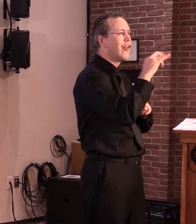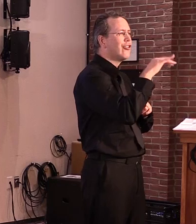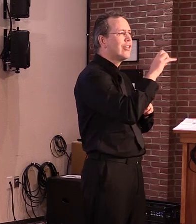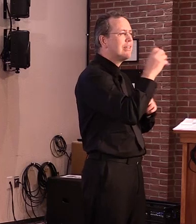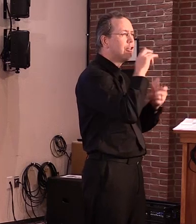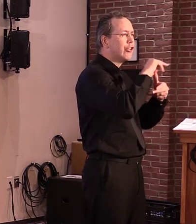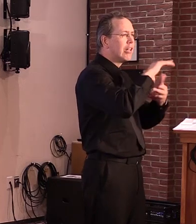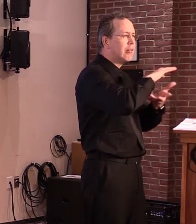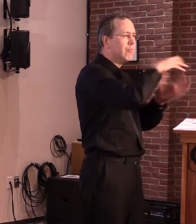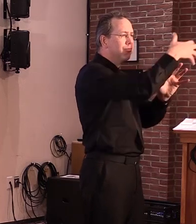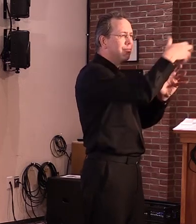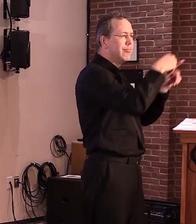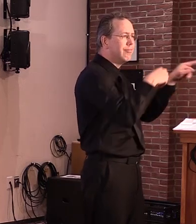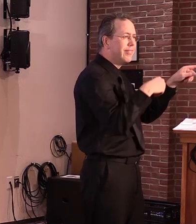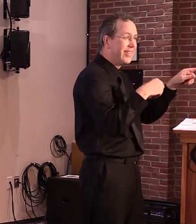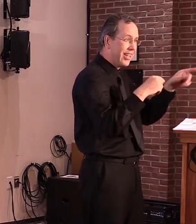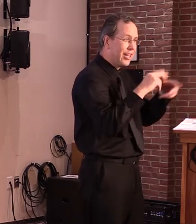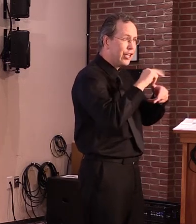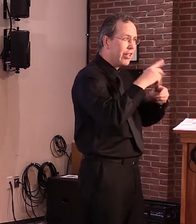and dealing with